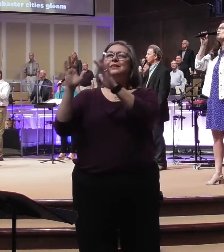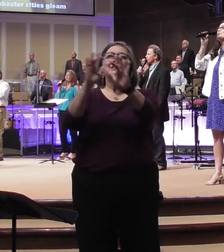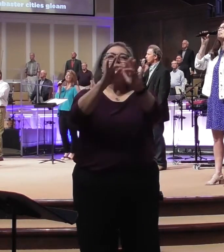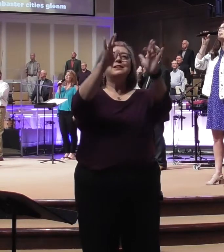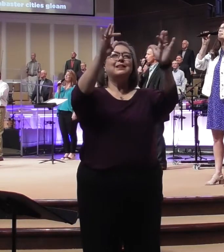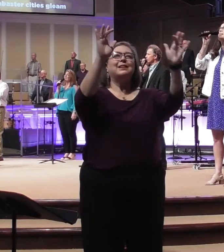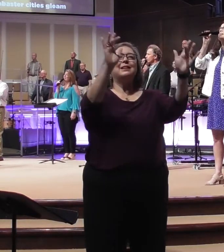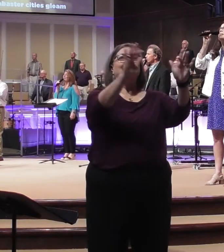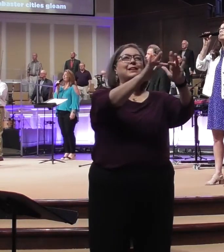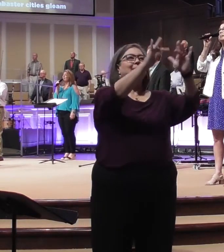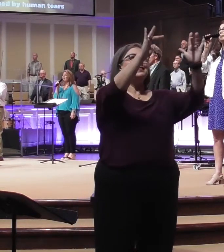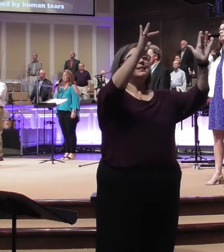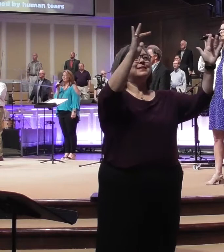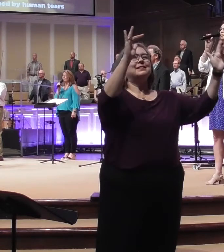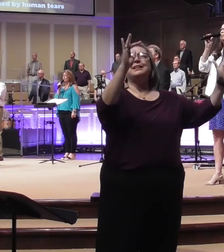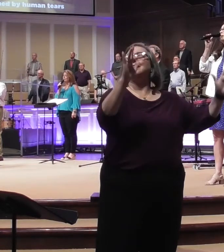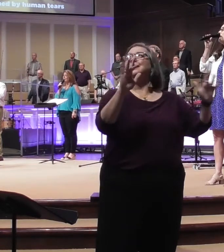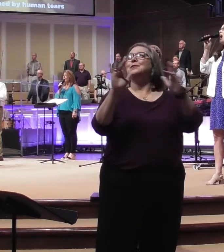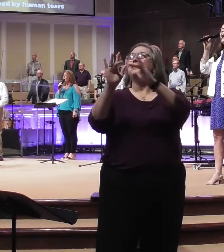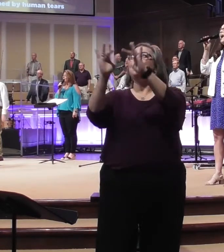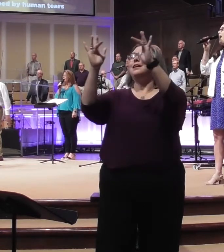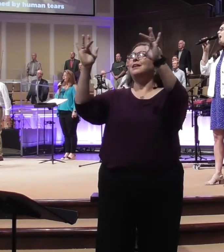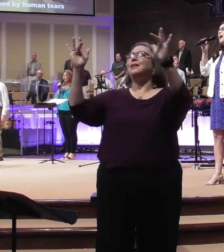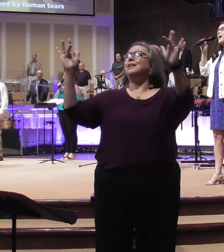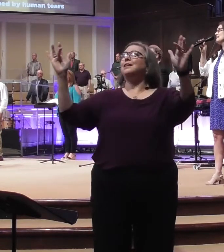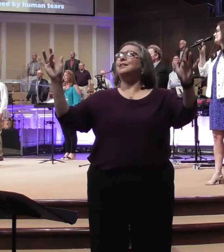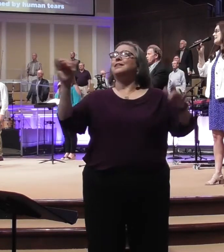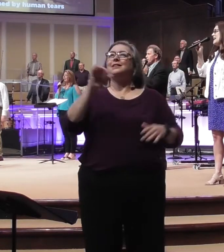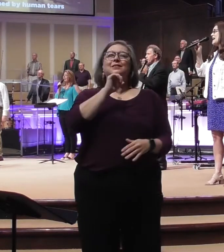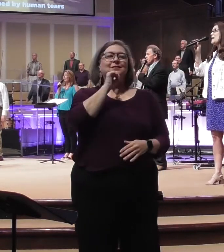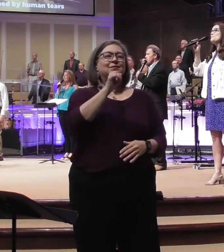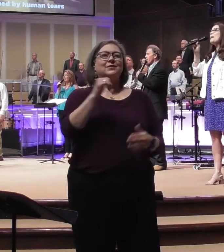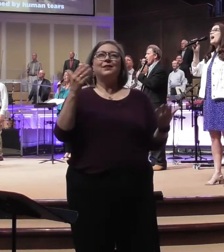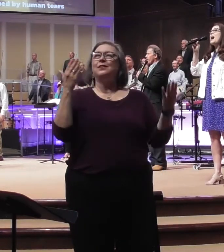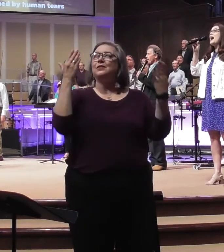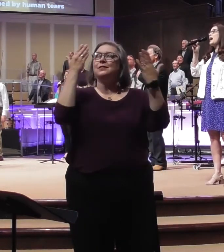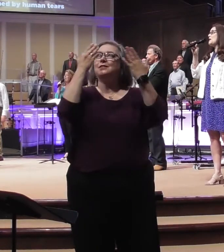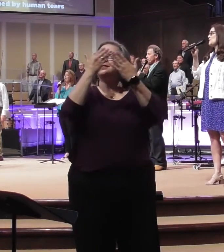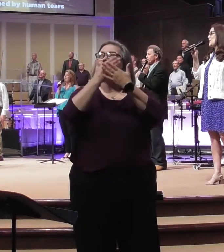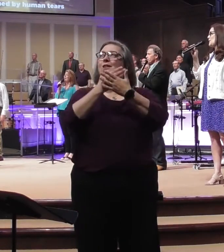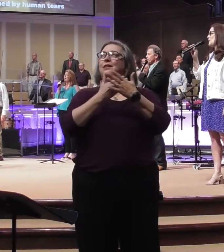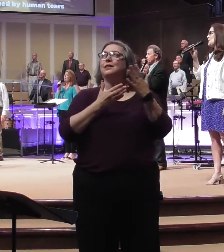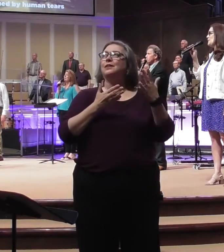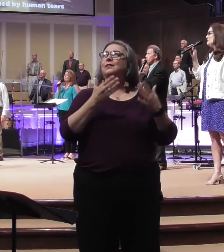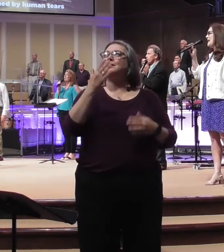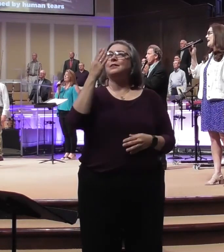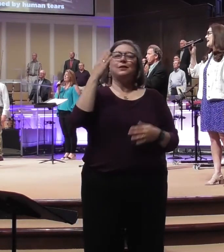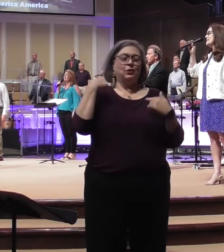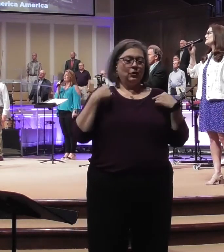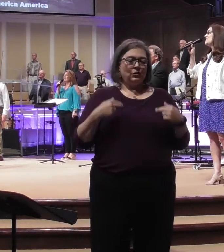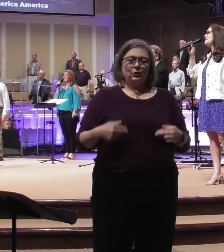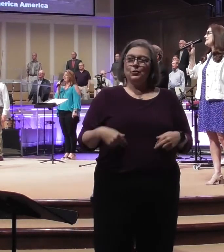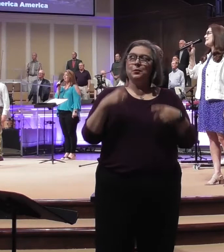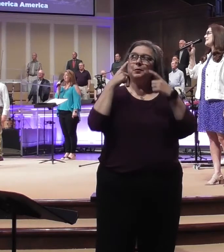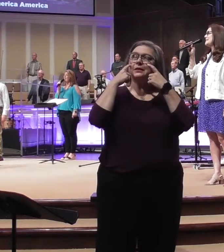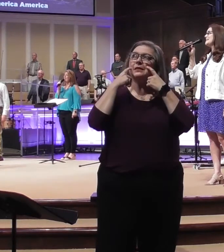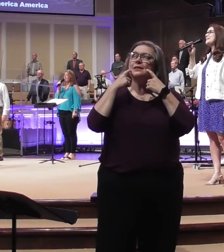alabaster cities gleam, undimmed by human